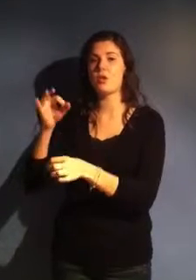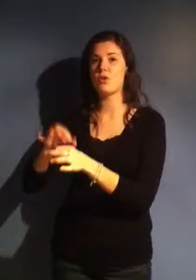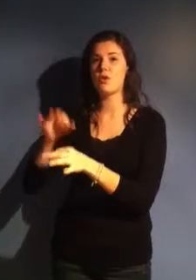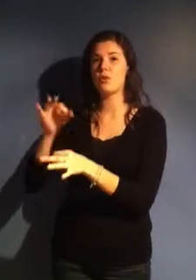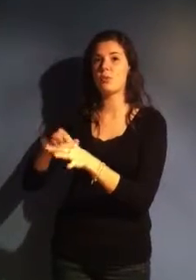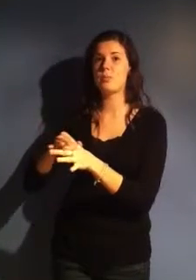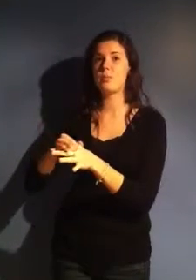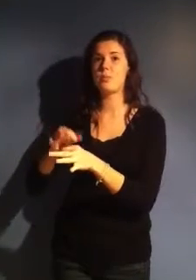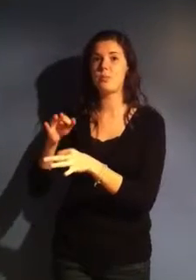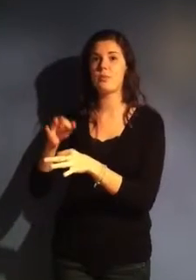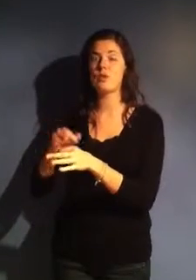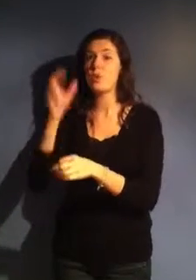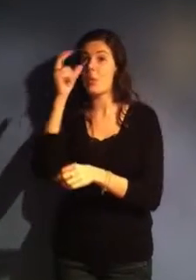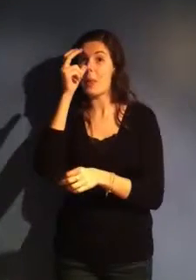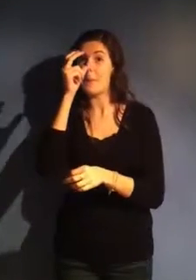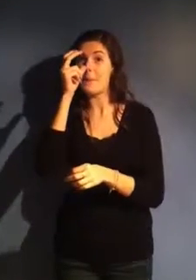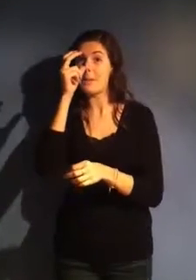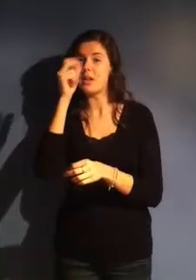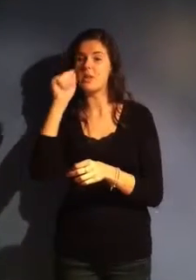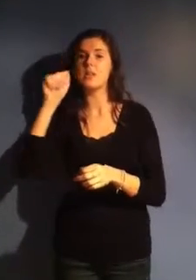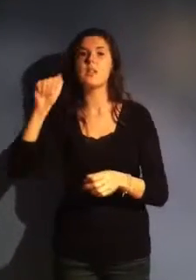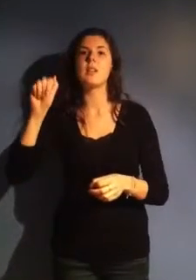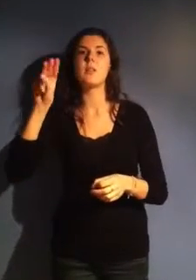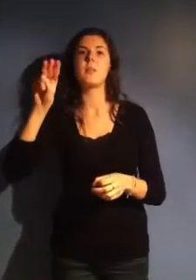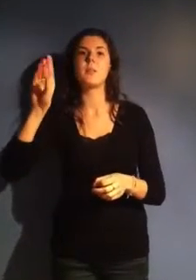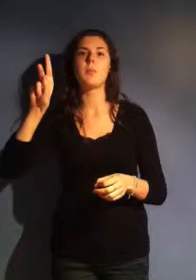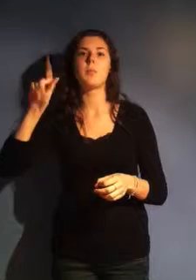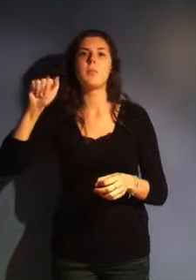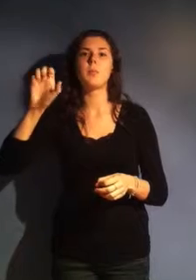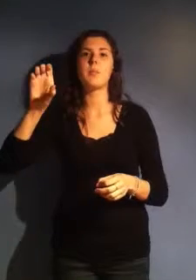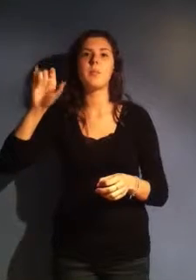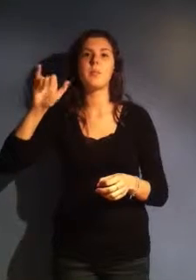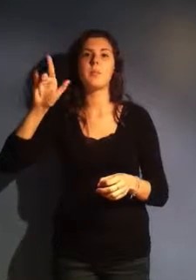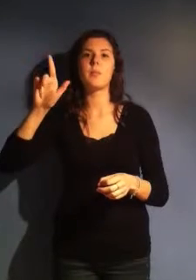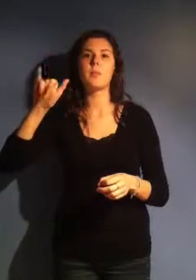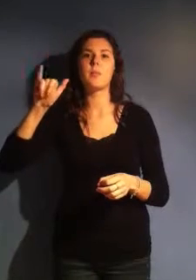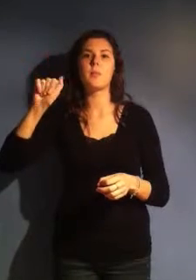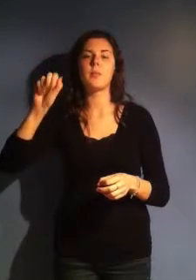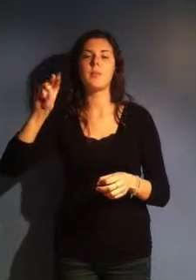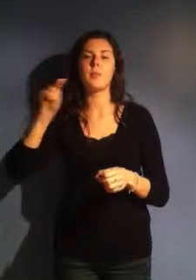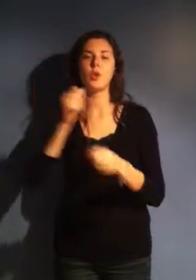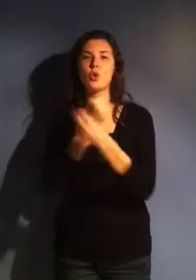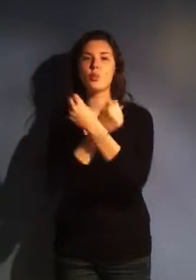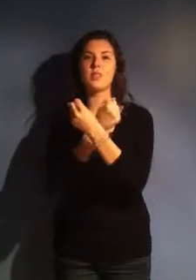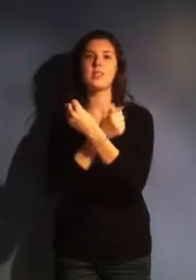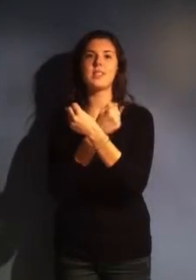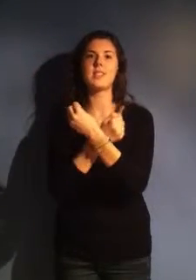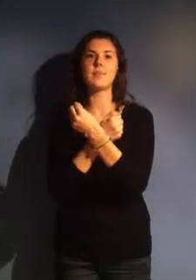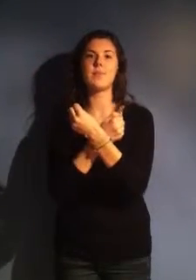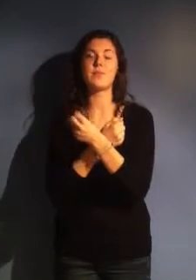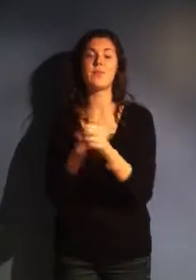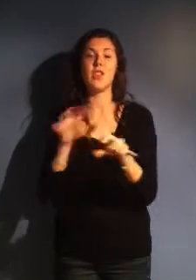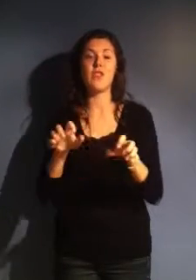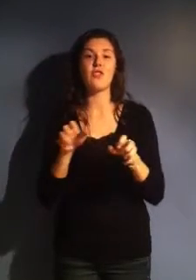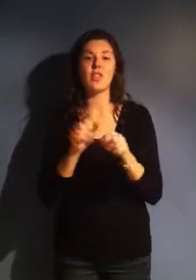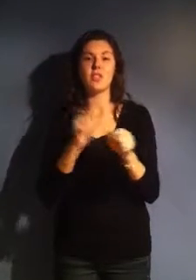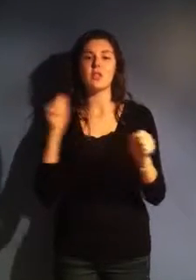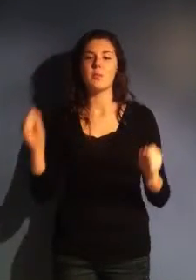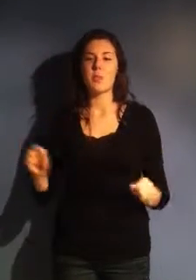resistant. And so then I make sure to put that back in the freezer, because that needs to be frozen and it can't be left outside. And then